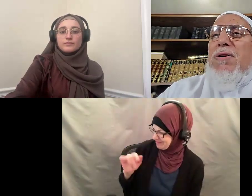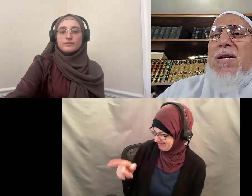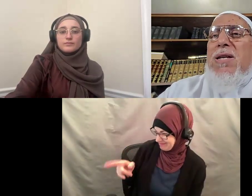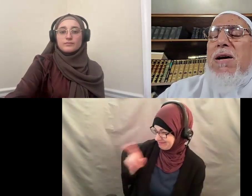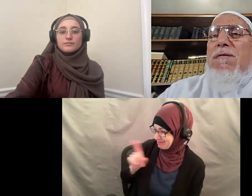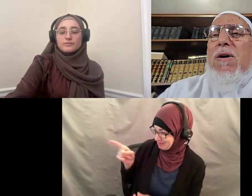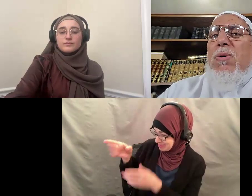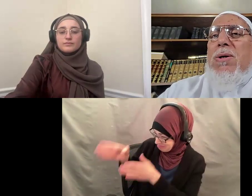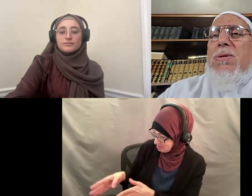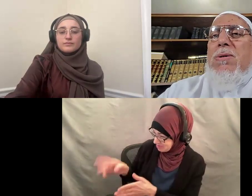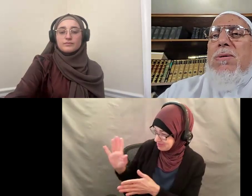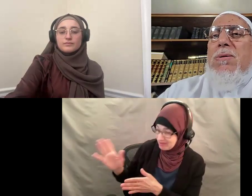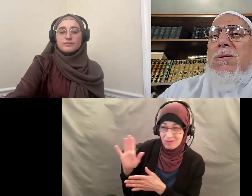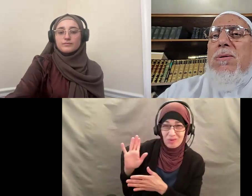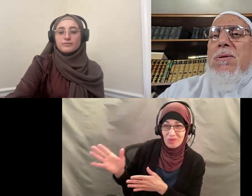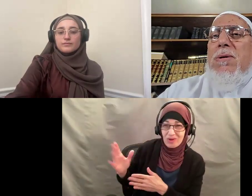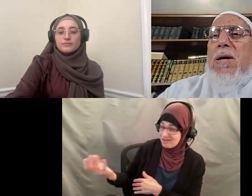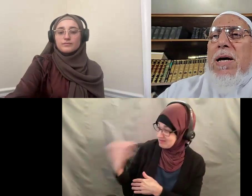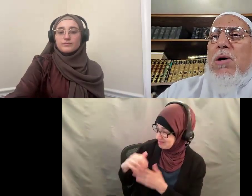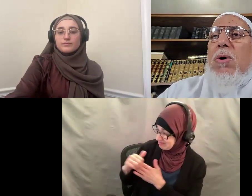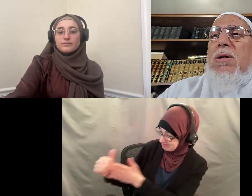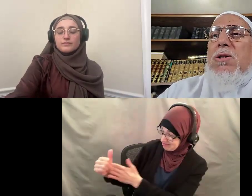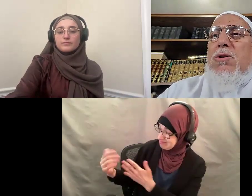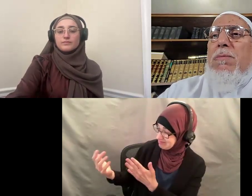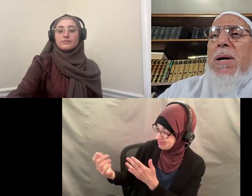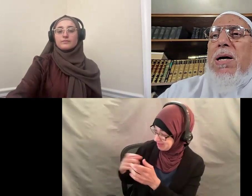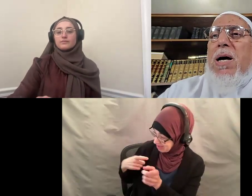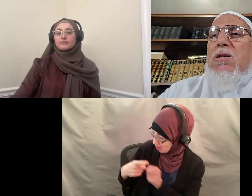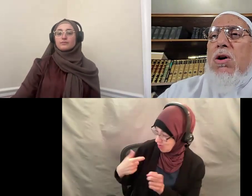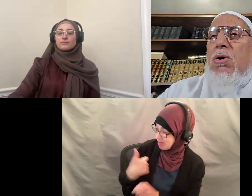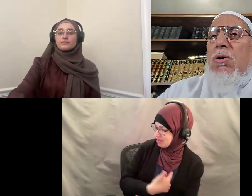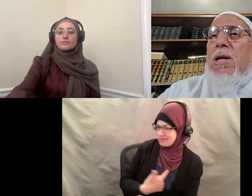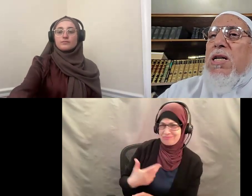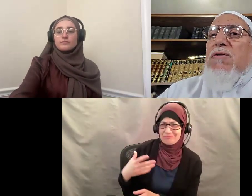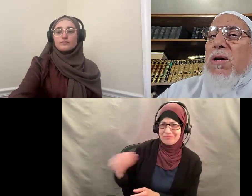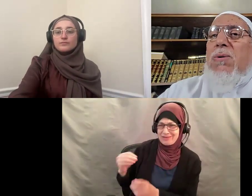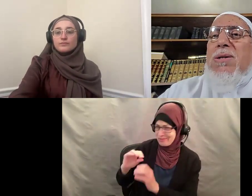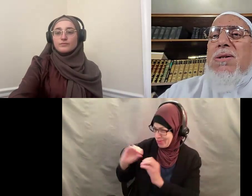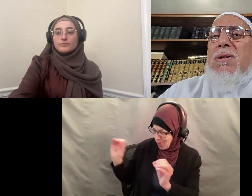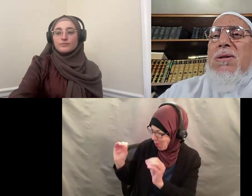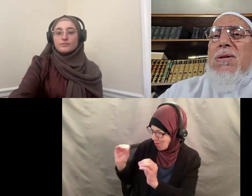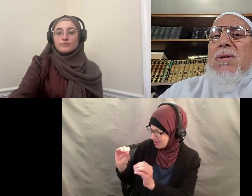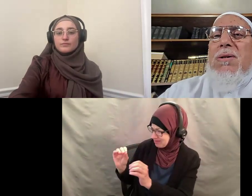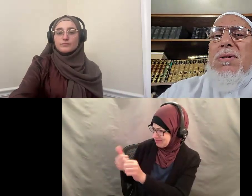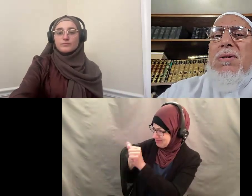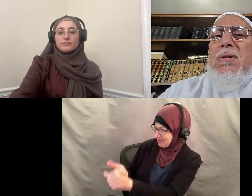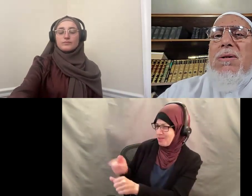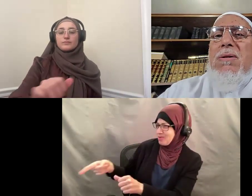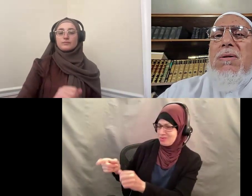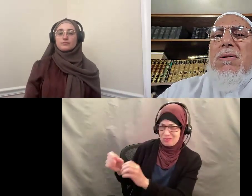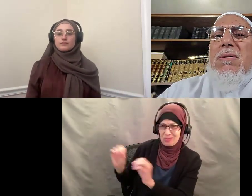he even doesn't have followers, and he wants to make us all his followers?